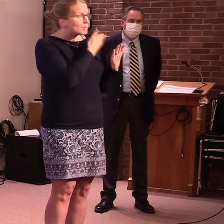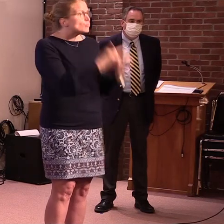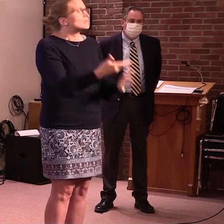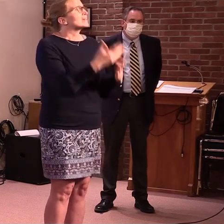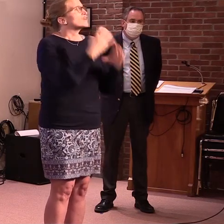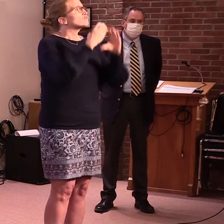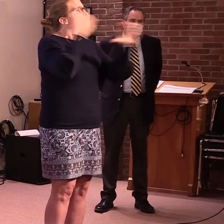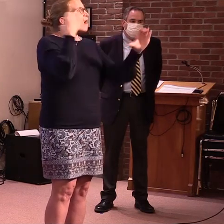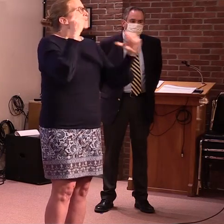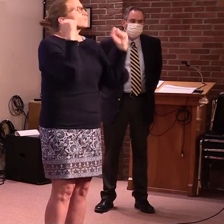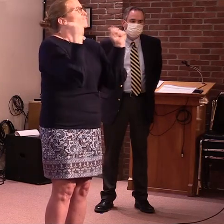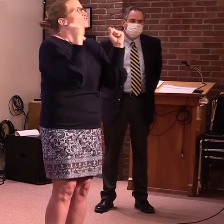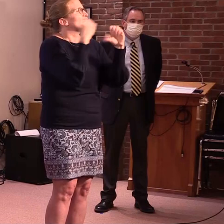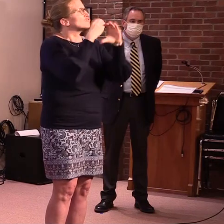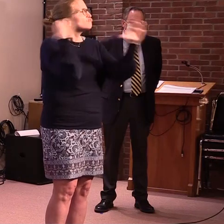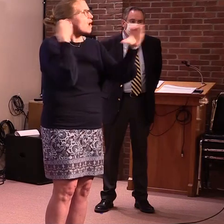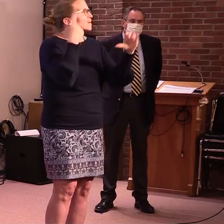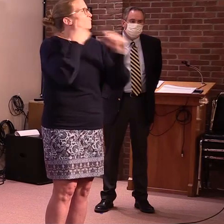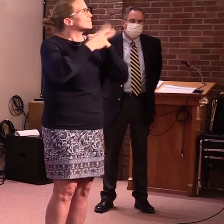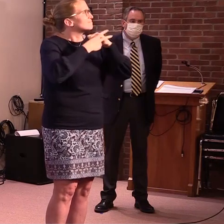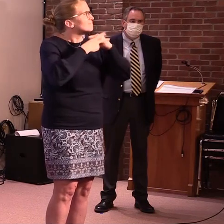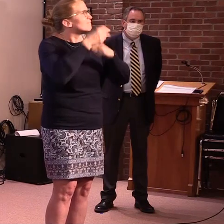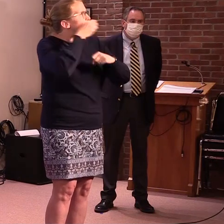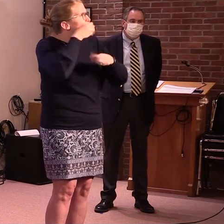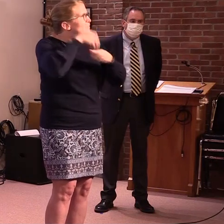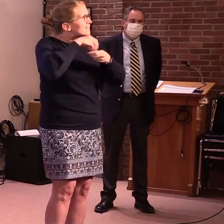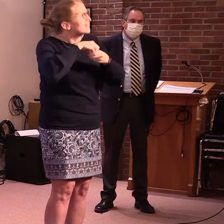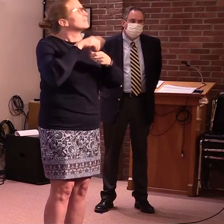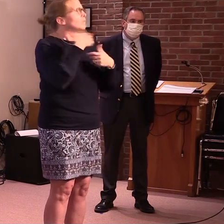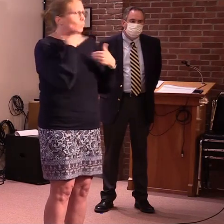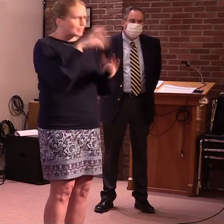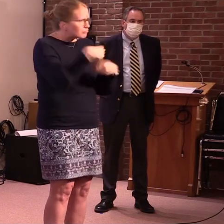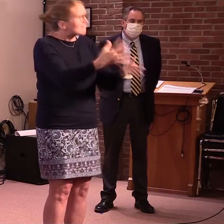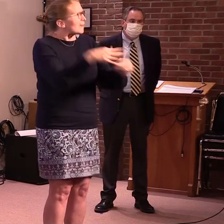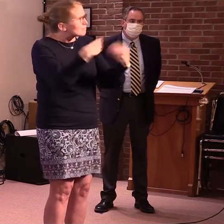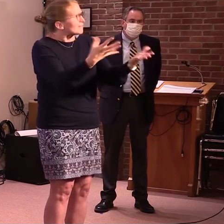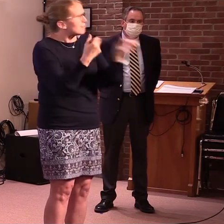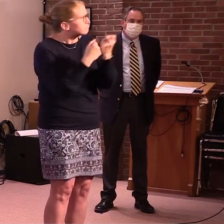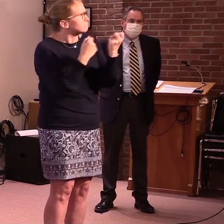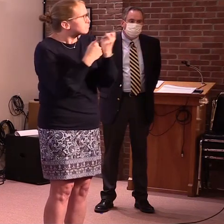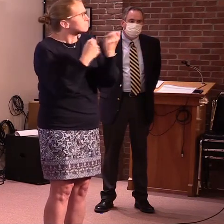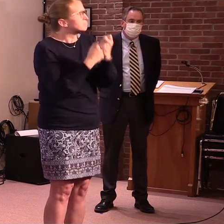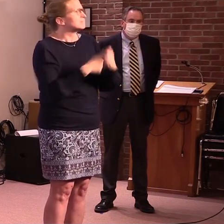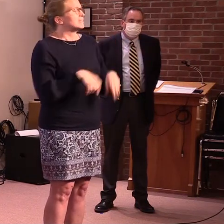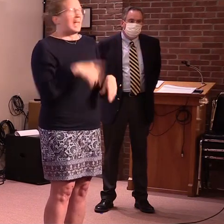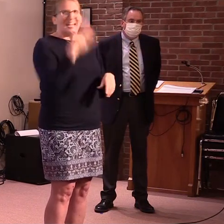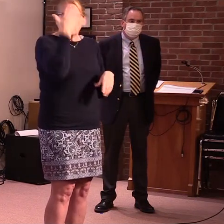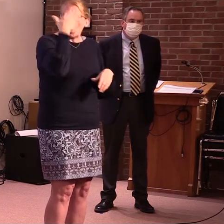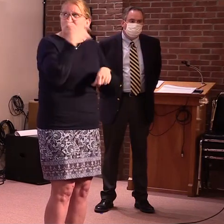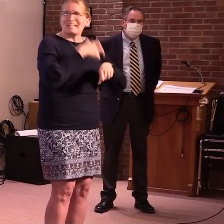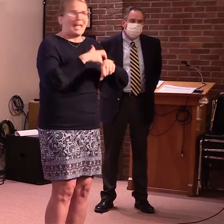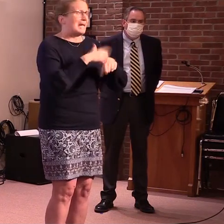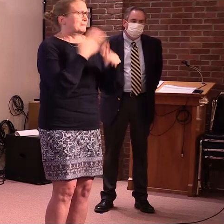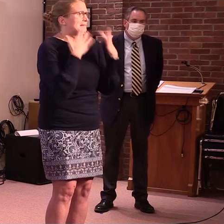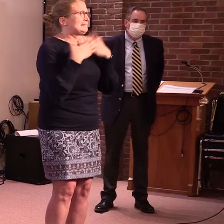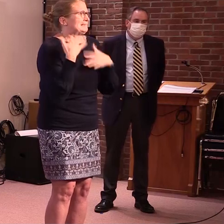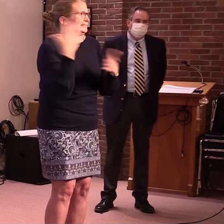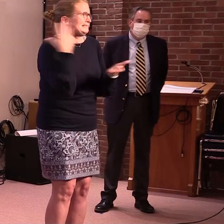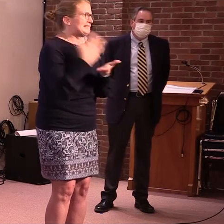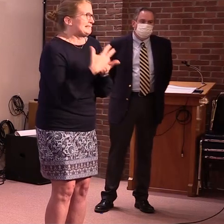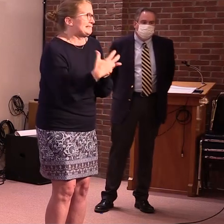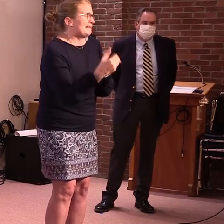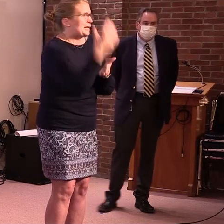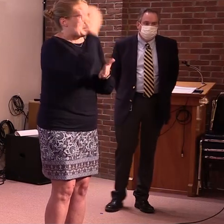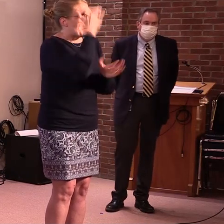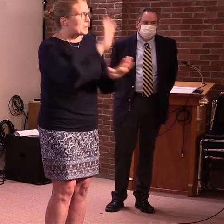to need to support this. We also offered some planning. I know we're short on time, and